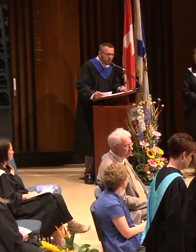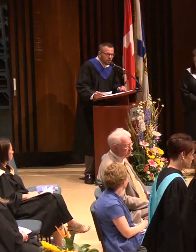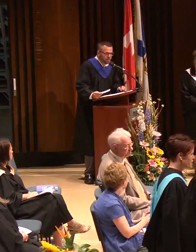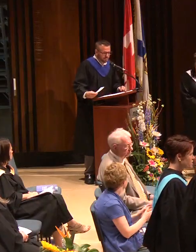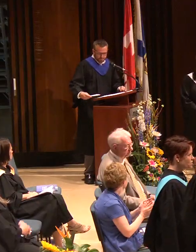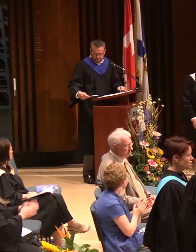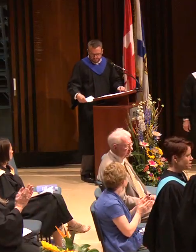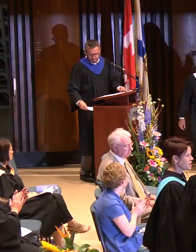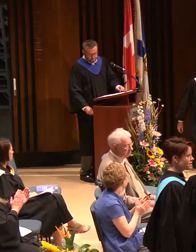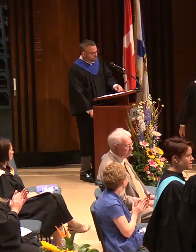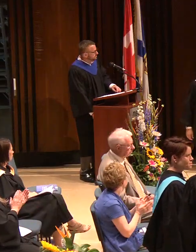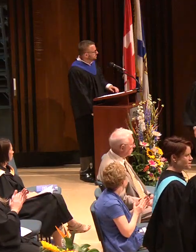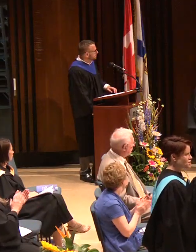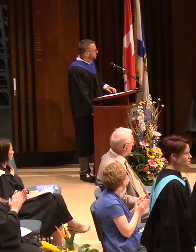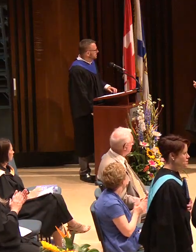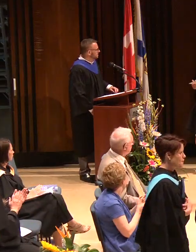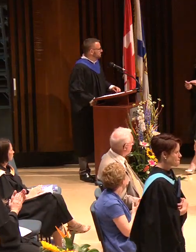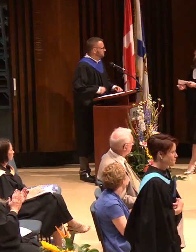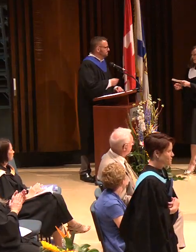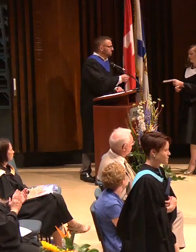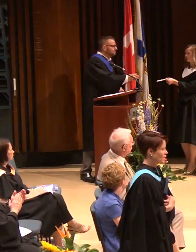Jeanette Lowe.